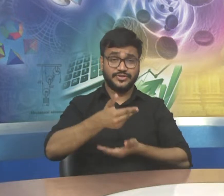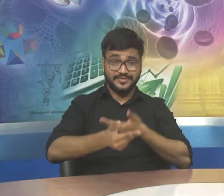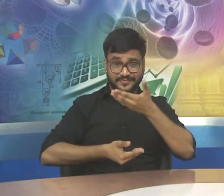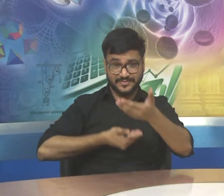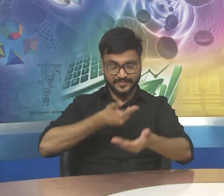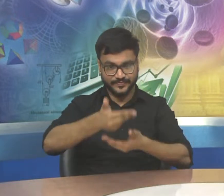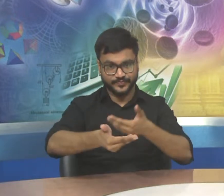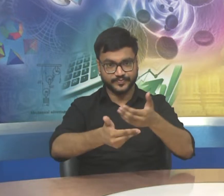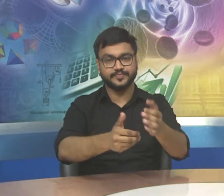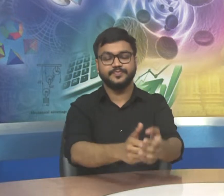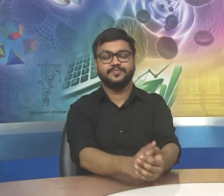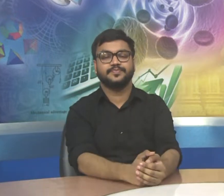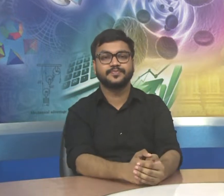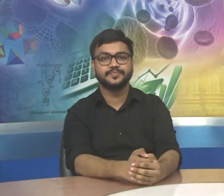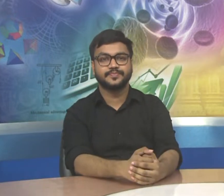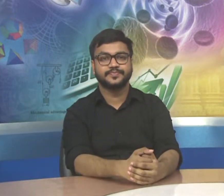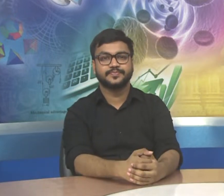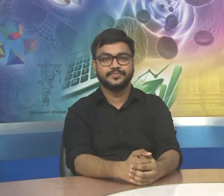Welcome back to our classes.